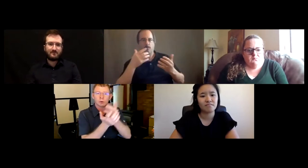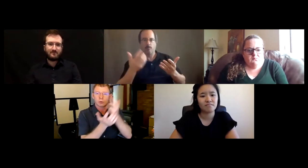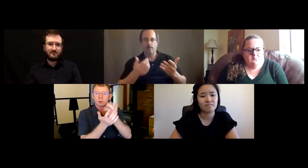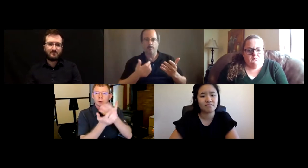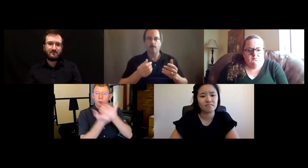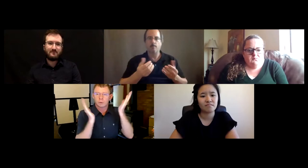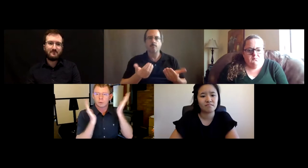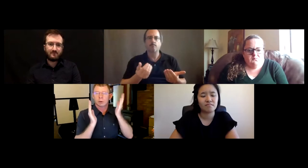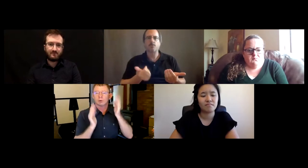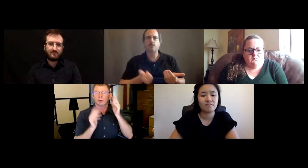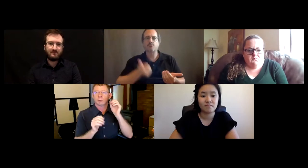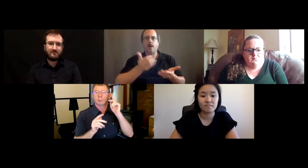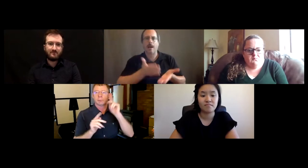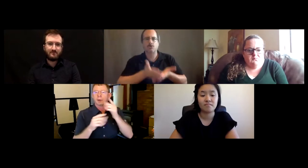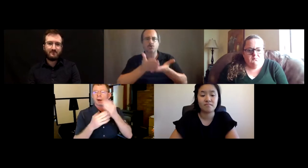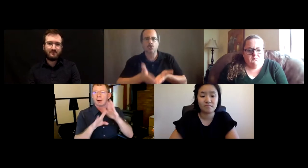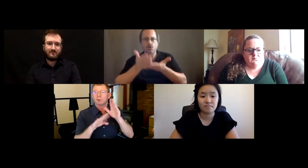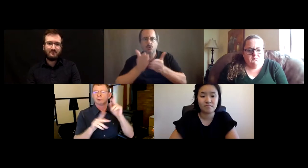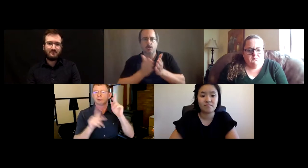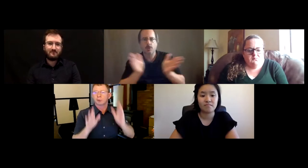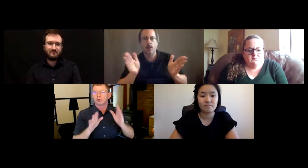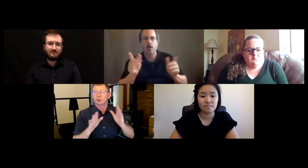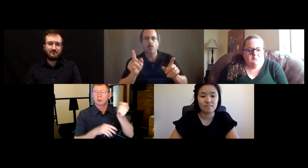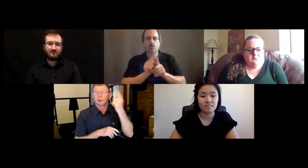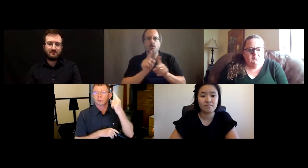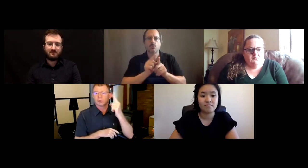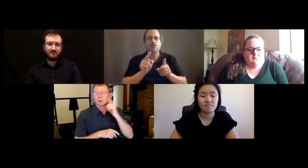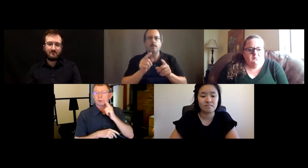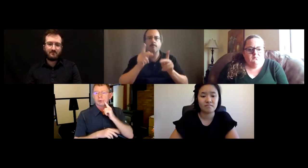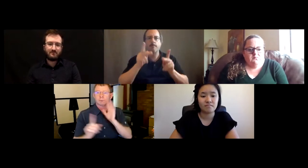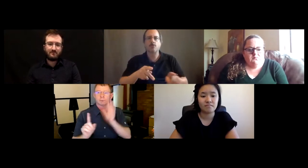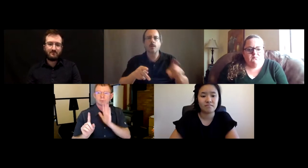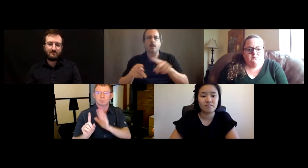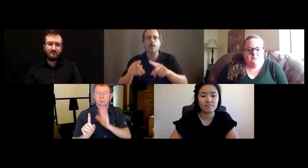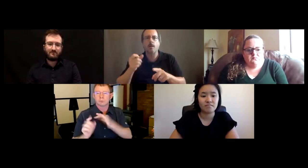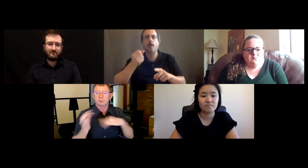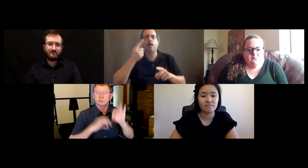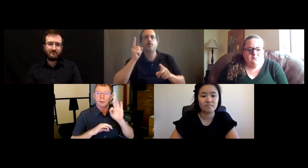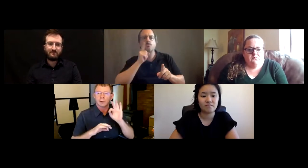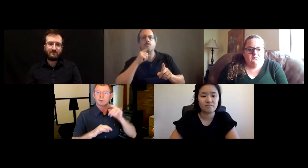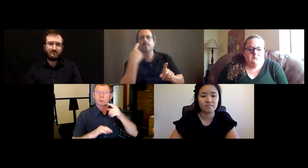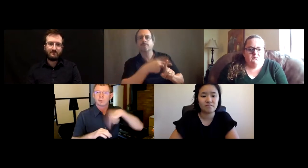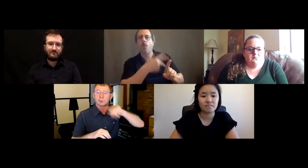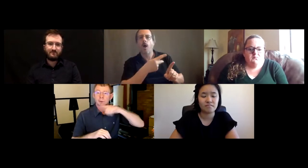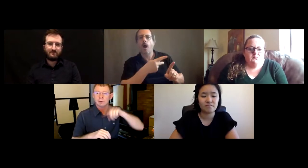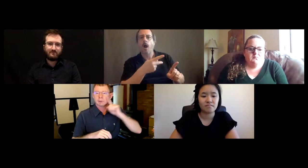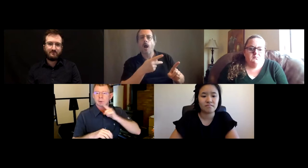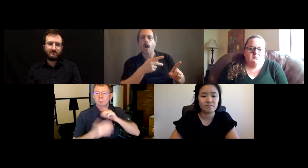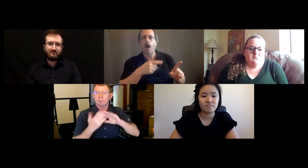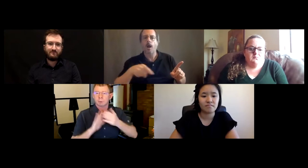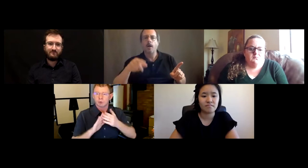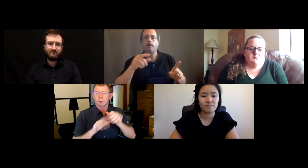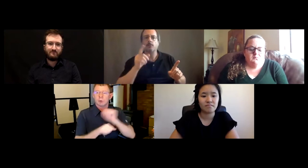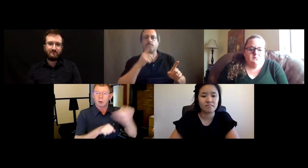away at the kinds of general accommodations and how easy it could be to